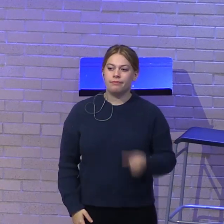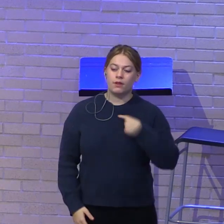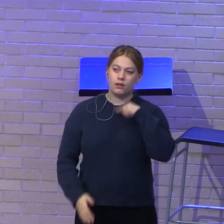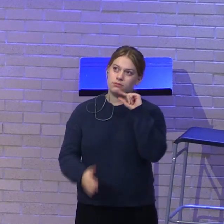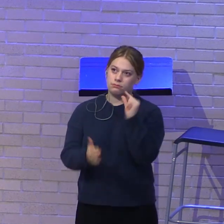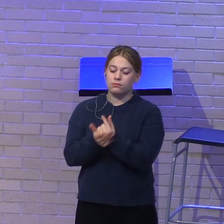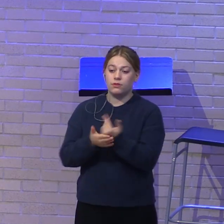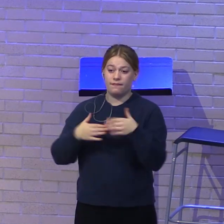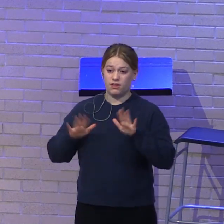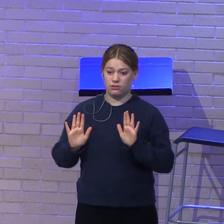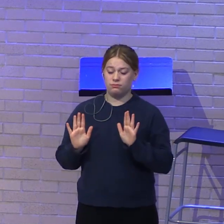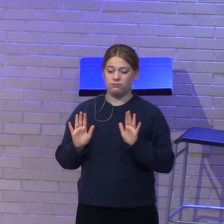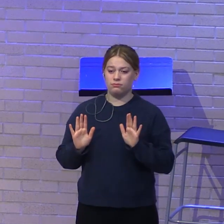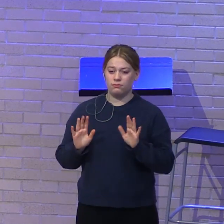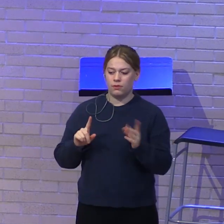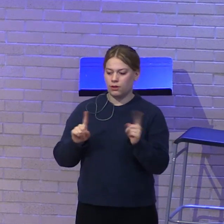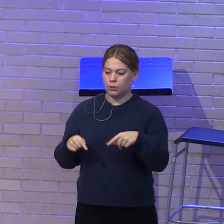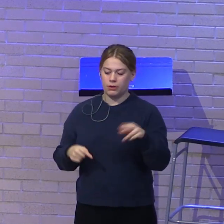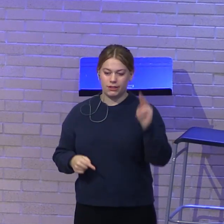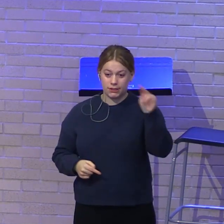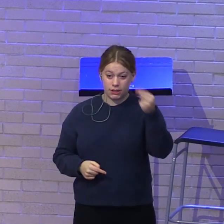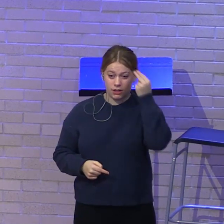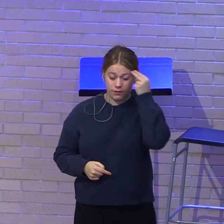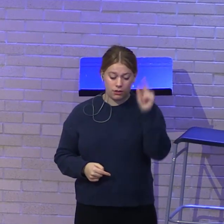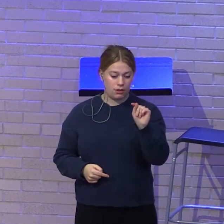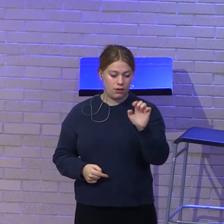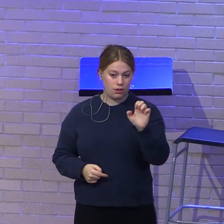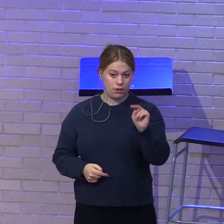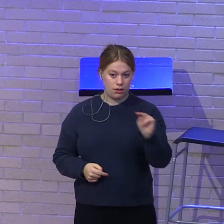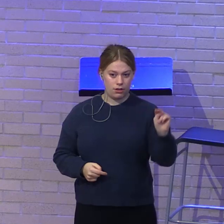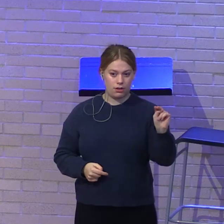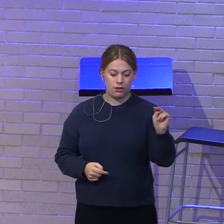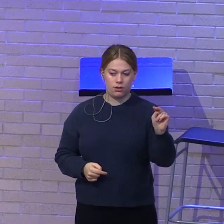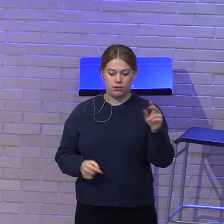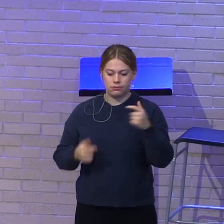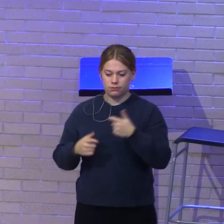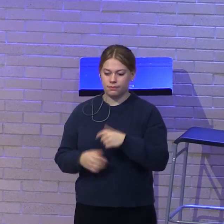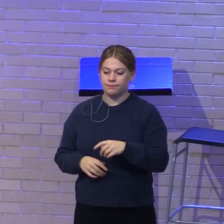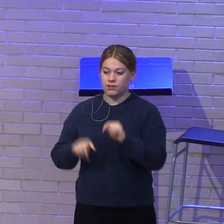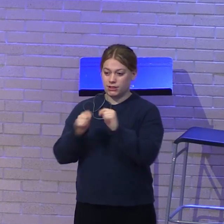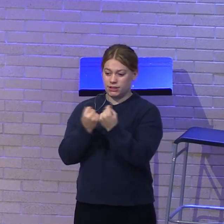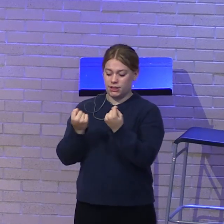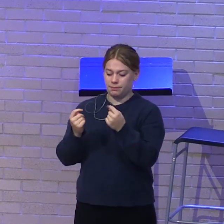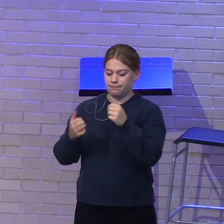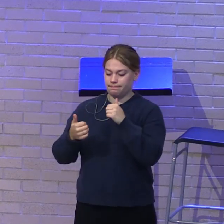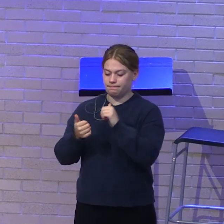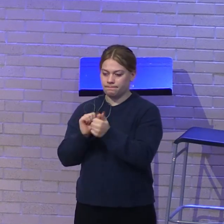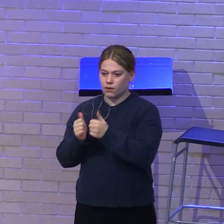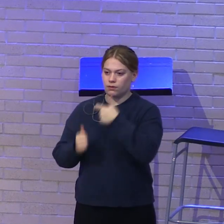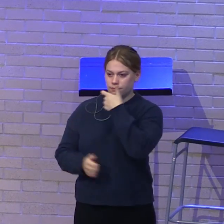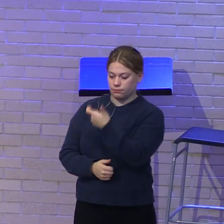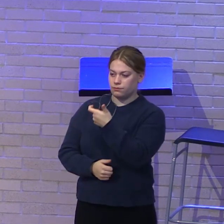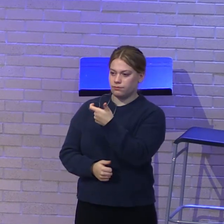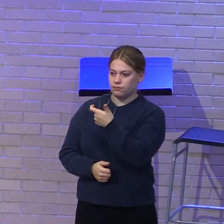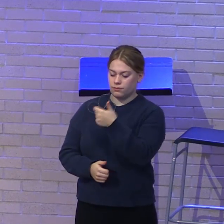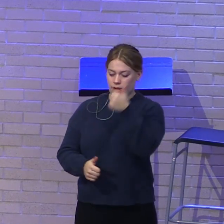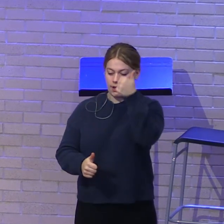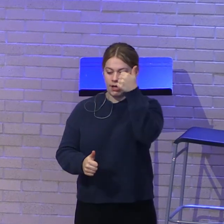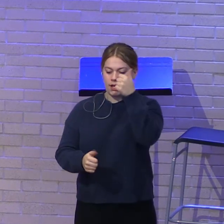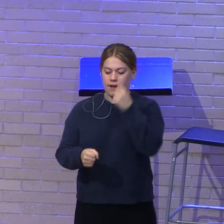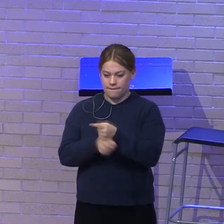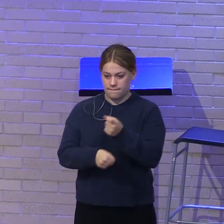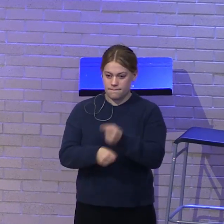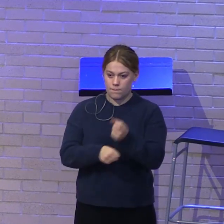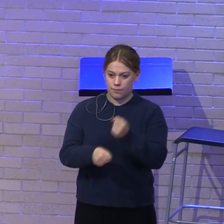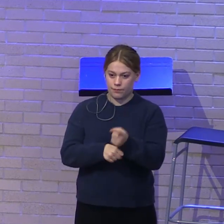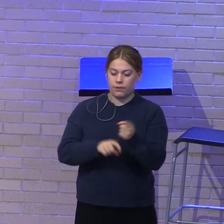and I went down to Nashville to watch this team's last competition. So every year we have a competition in Nashville, which is